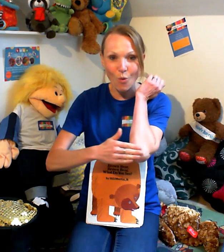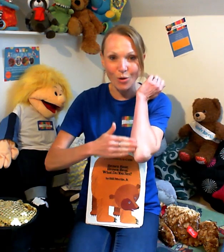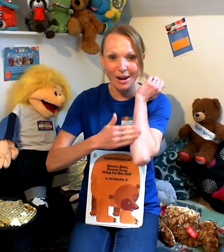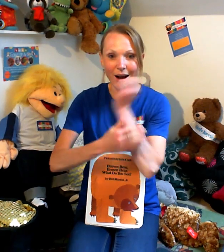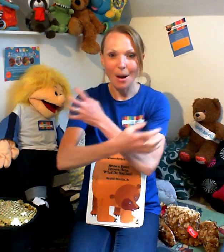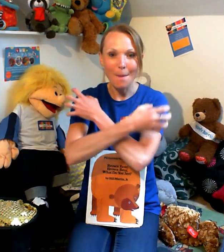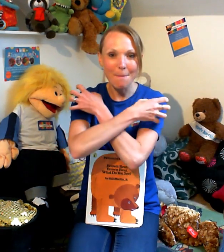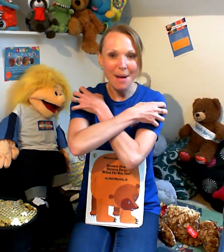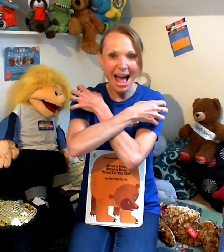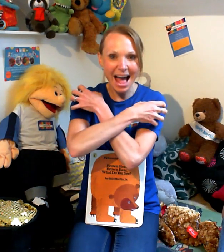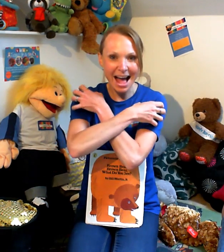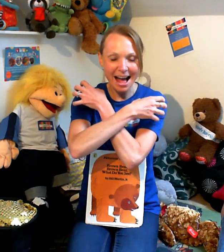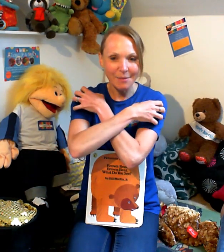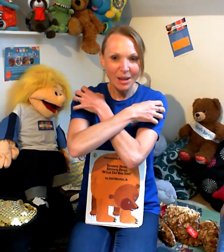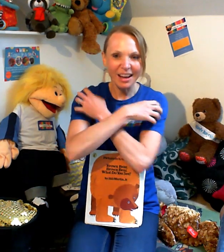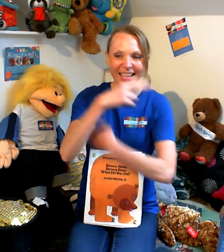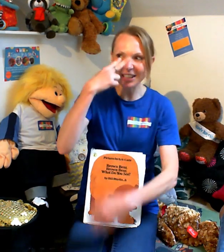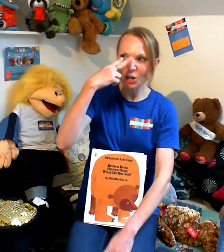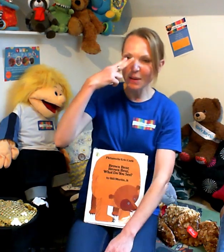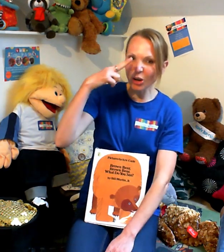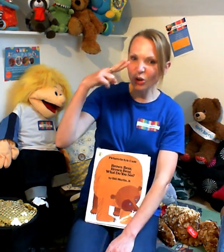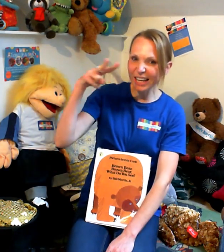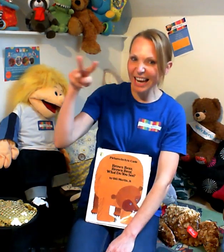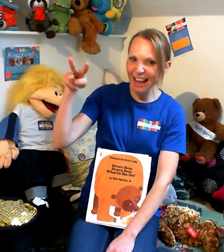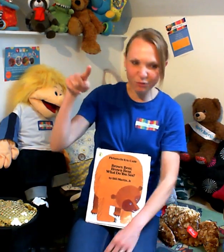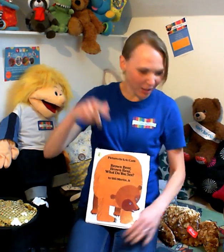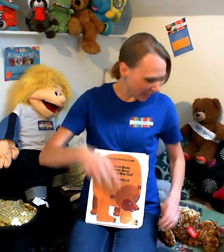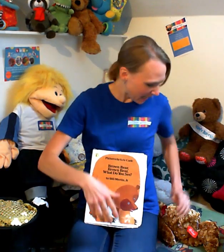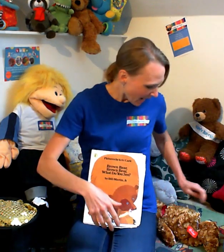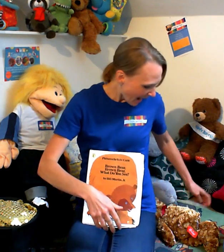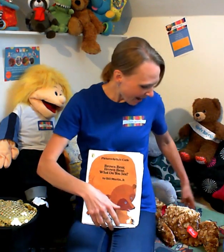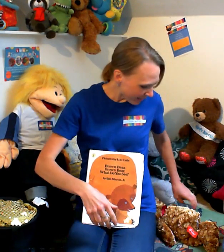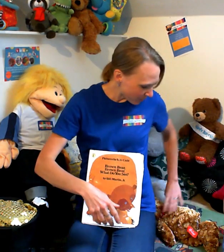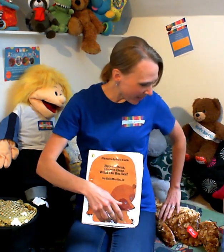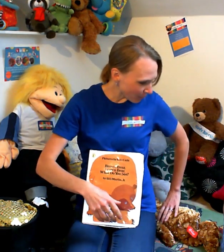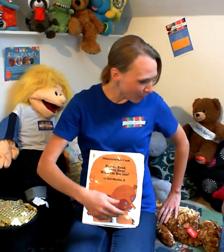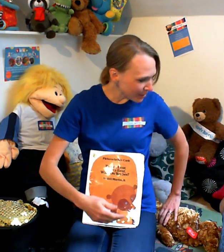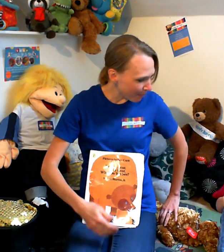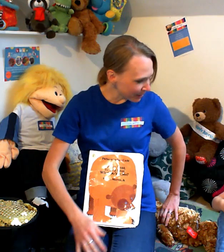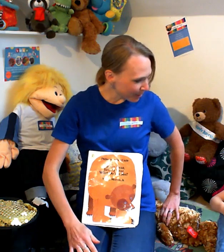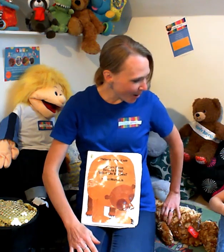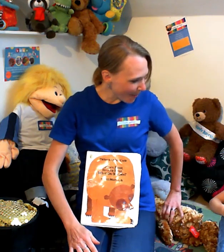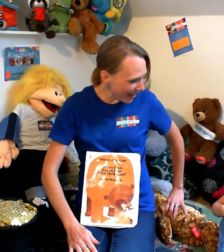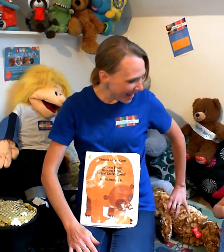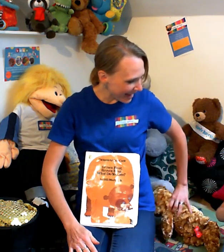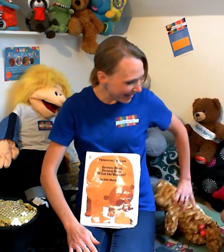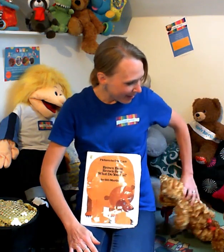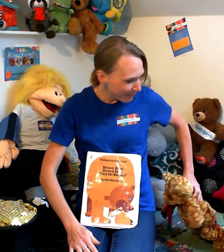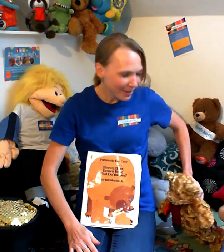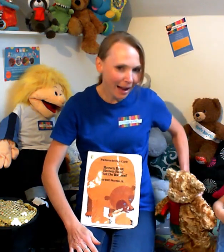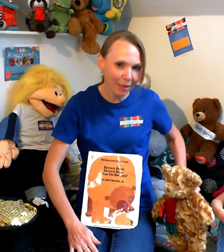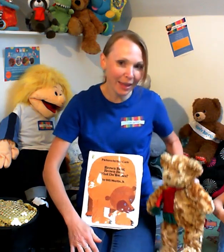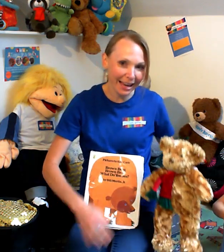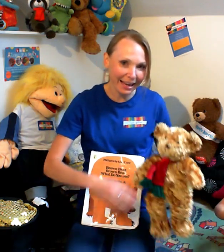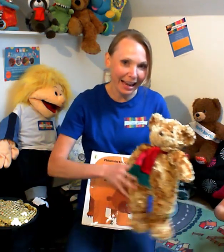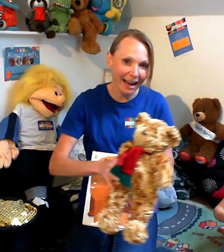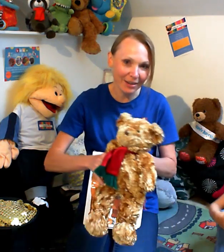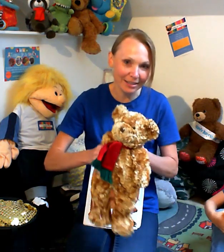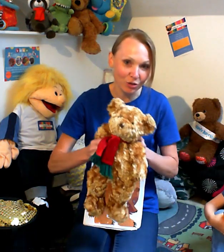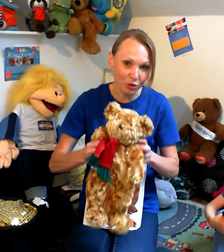brown bear. And he's going to be looking at everything. Harris, what's happened to our bear? I think Harris has